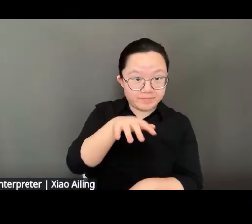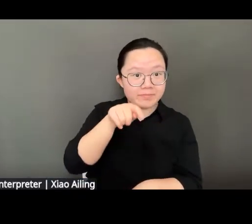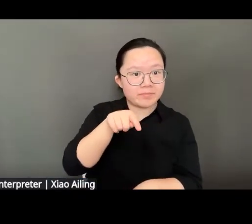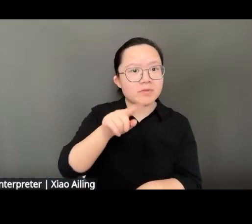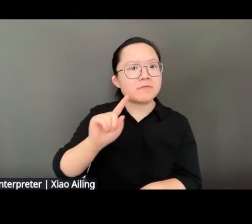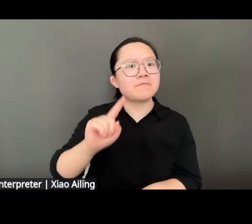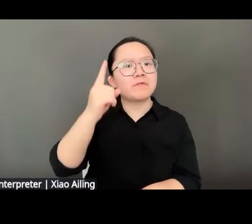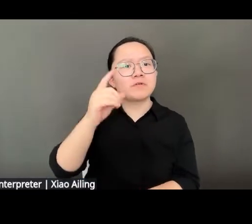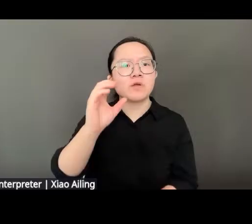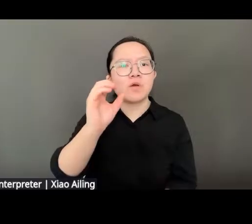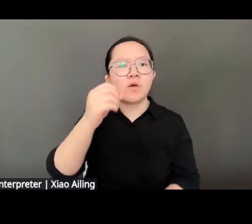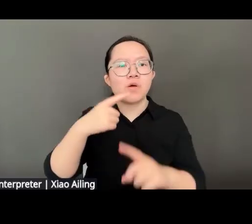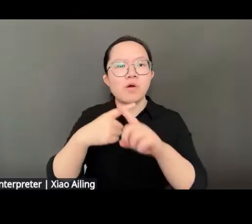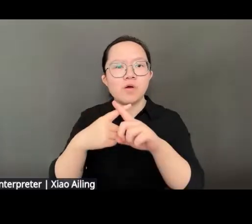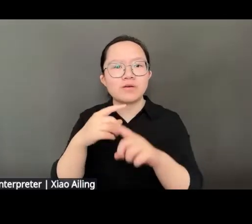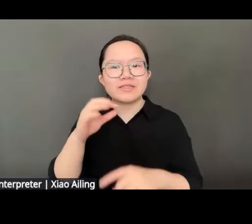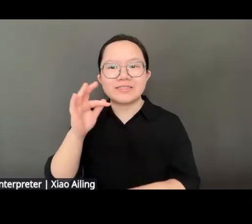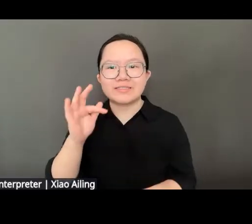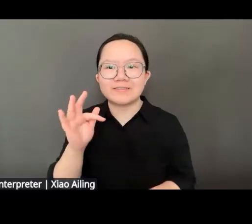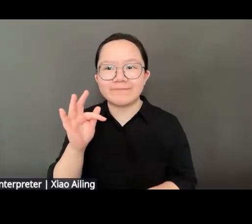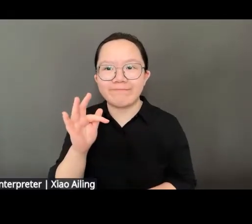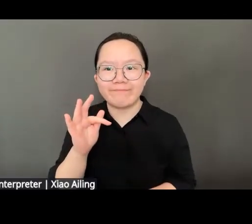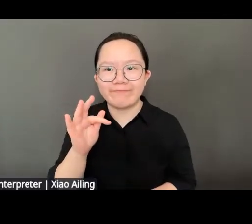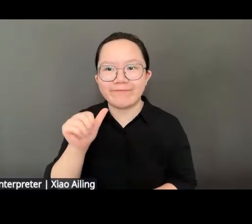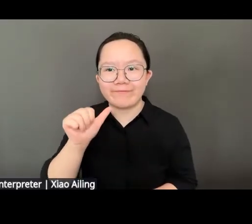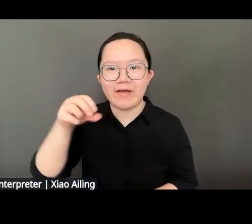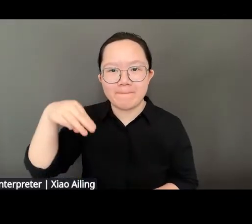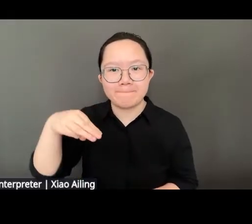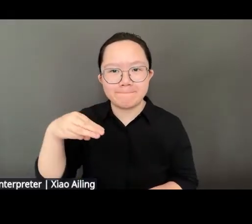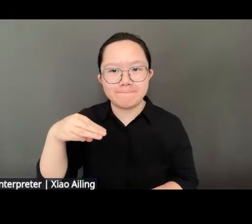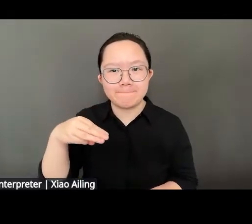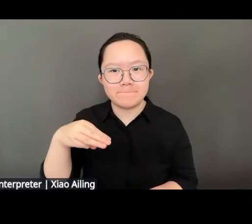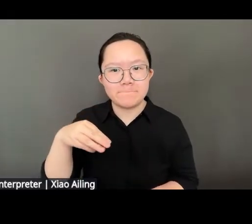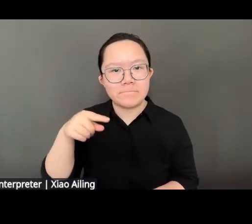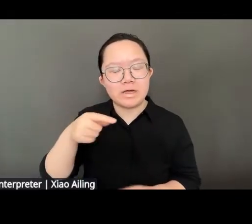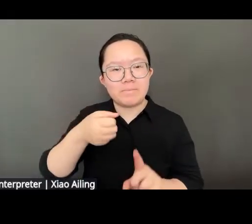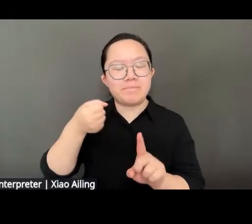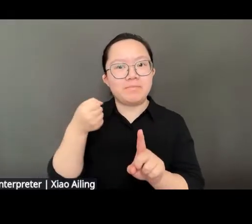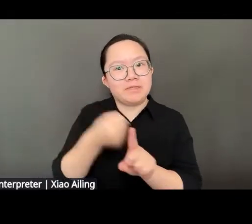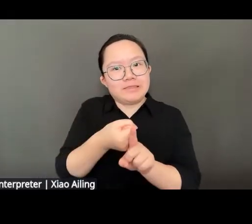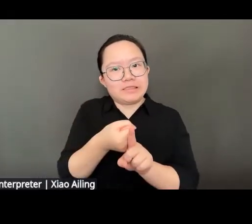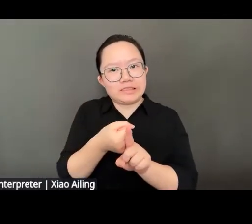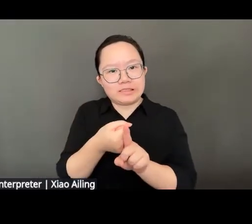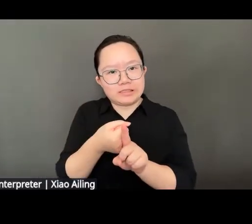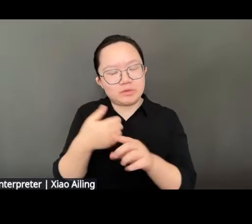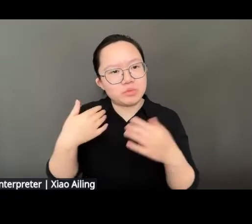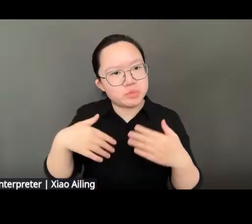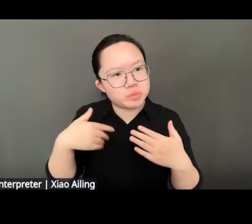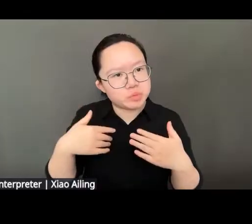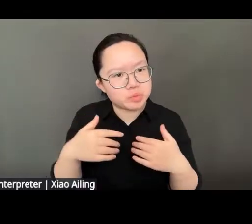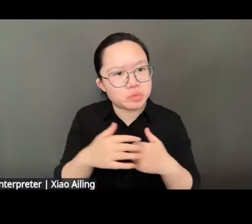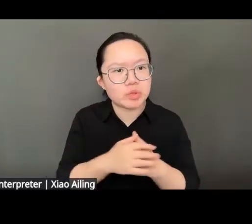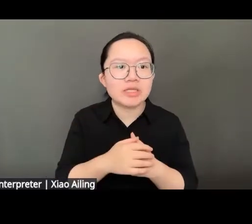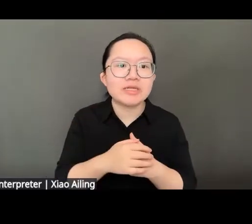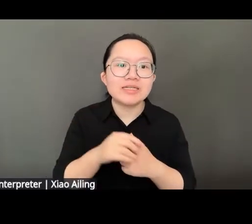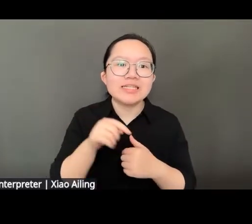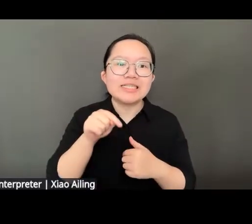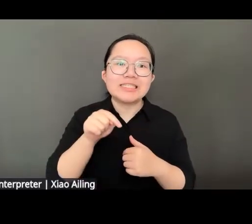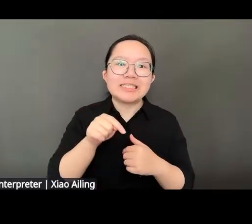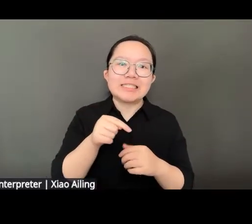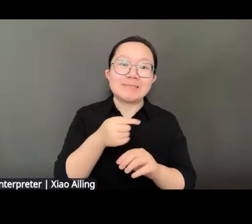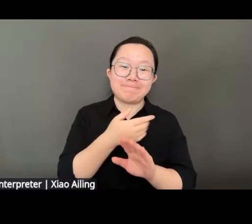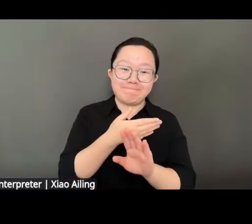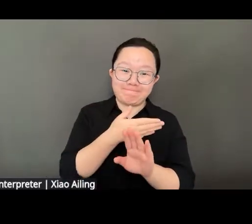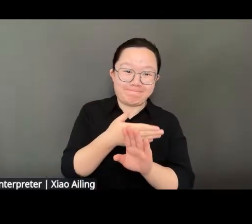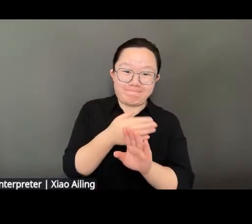2018, there were no standalone safeguarding standards for UK-funded development programming. They